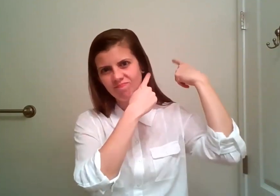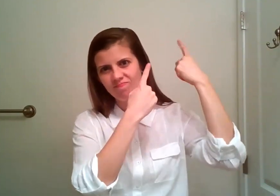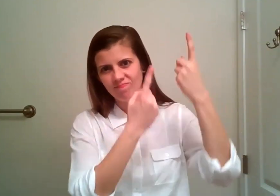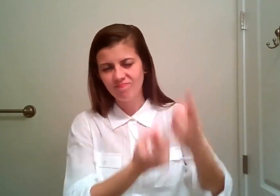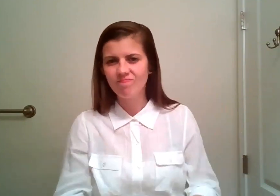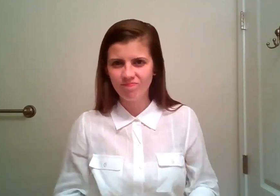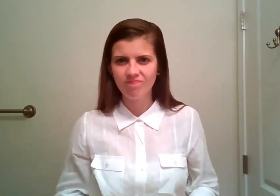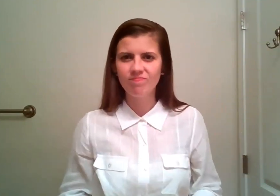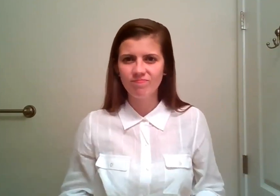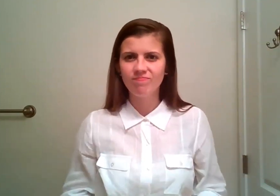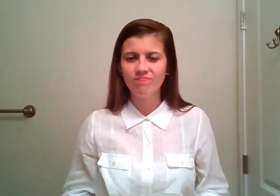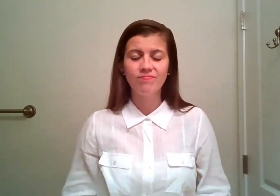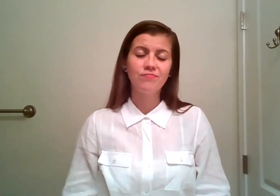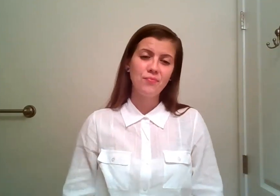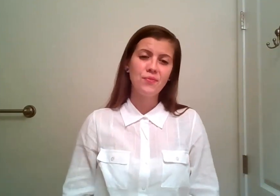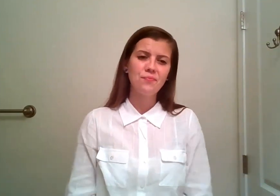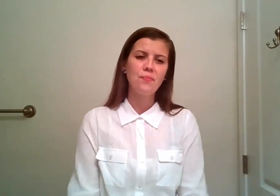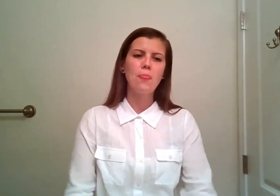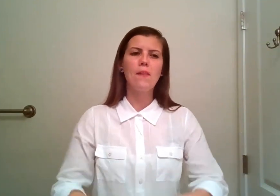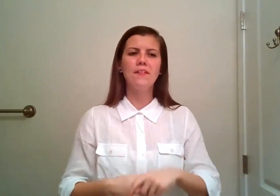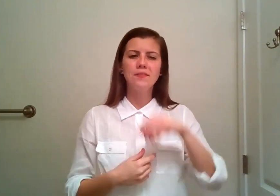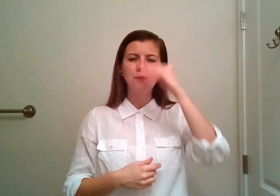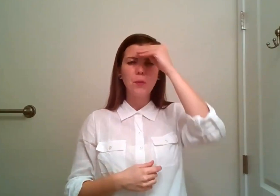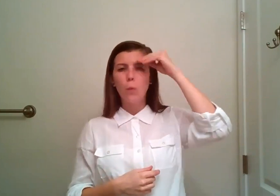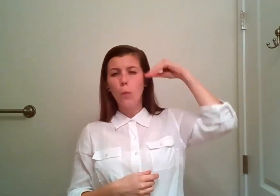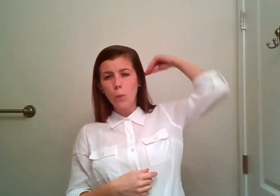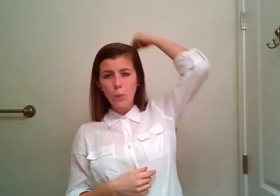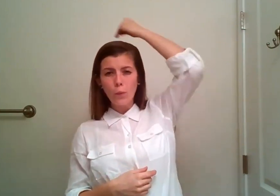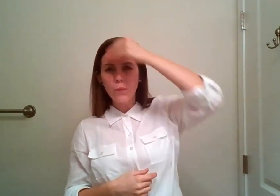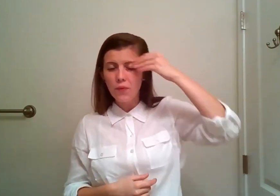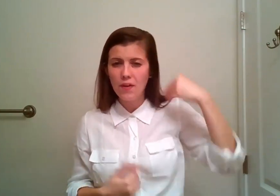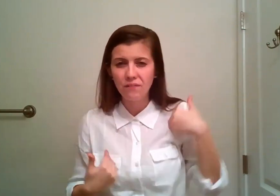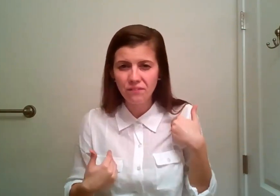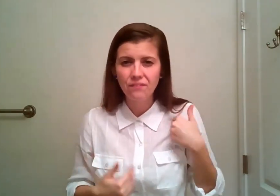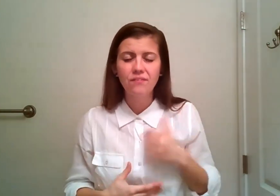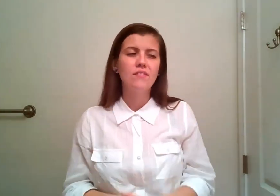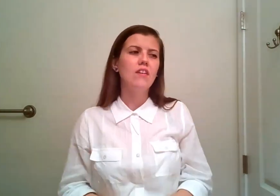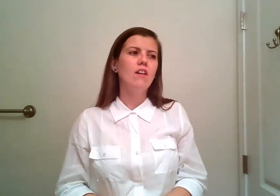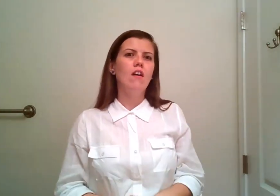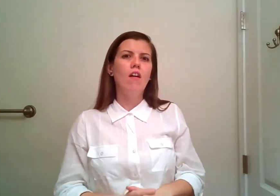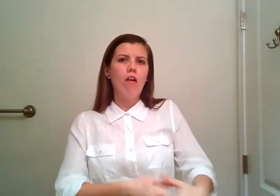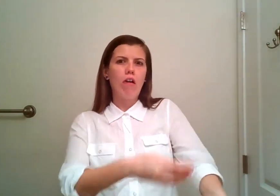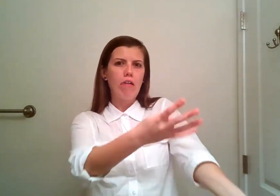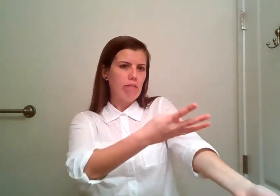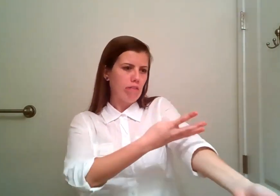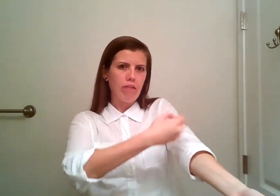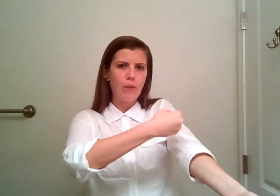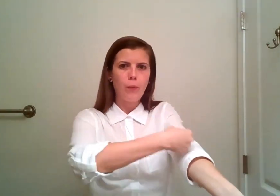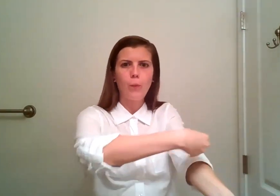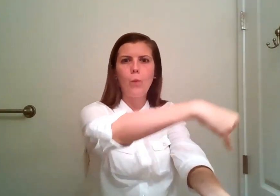opening my eyes after the surgery. Still to this day, I remember this. My head was completely wrapped up and bandaged.